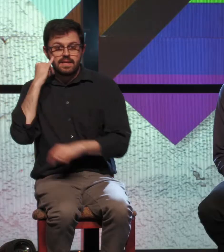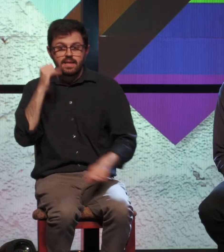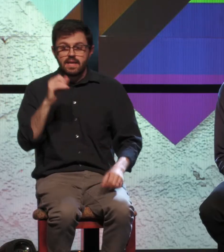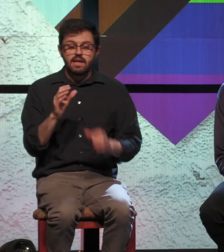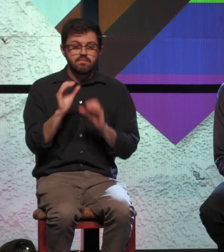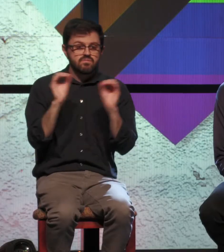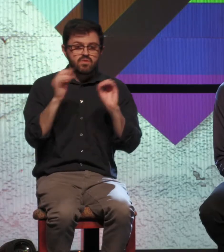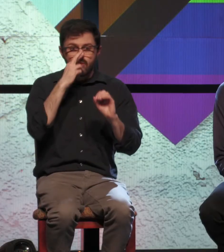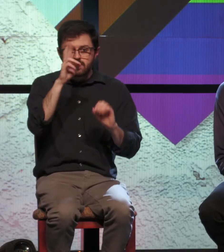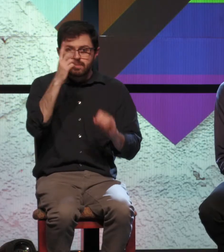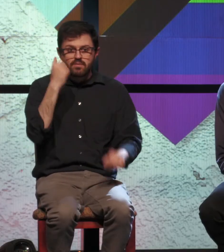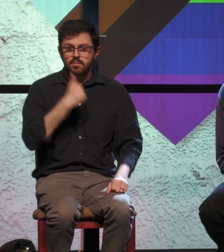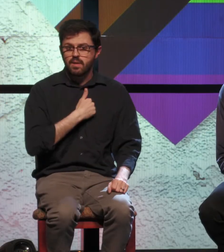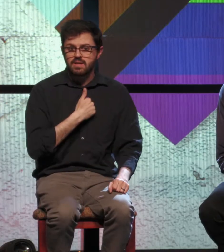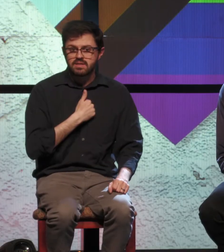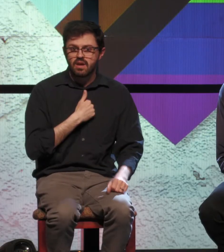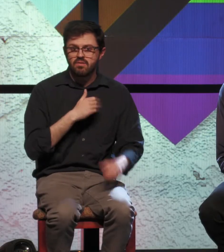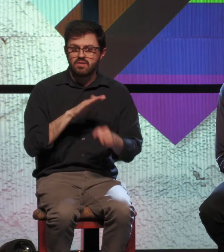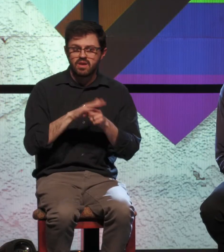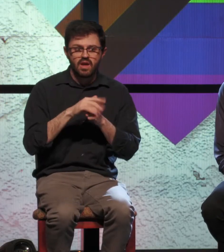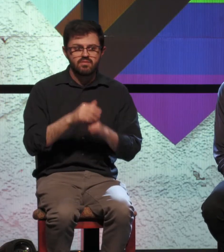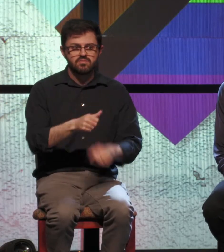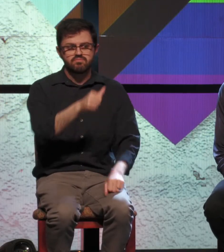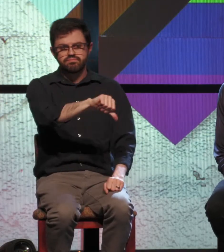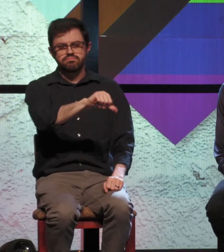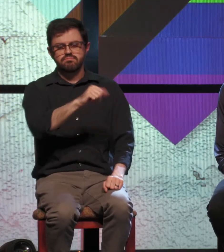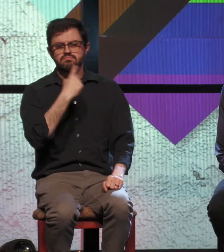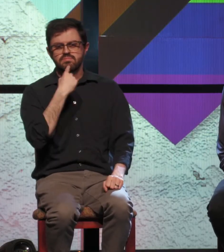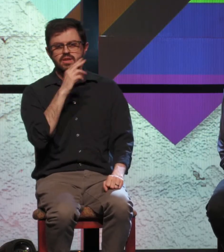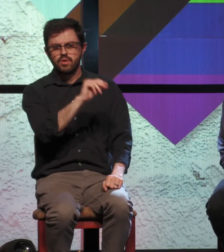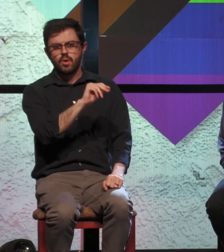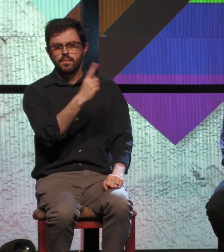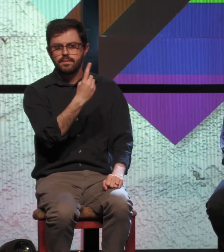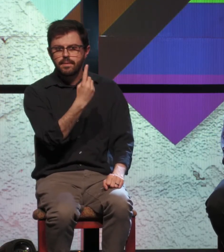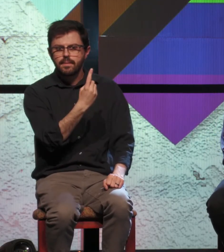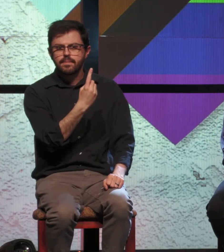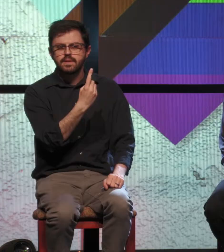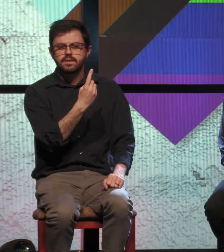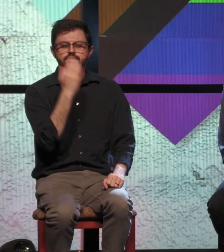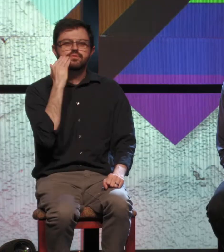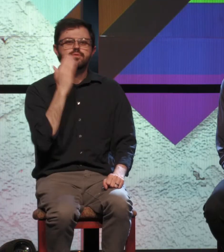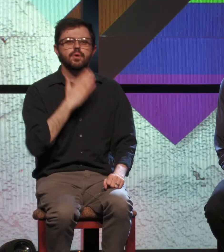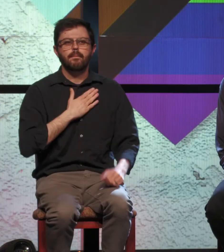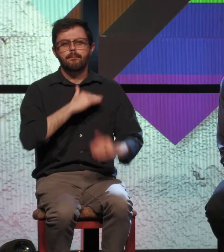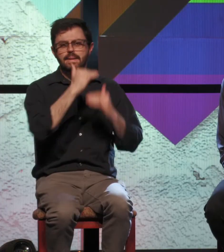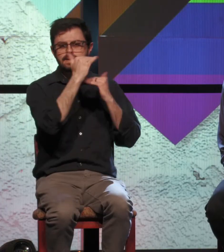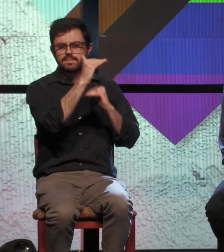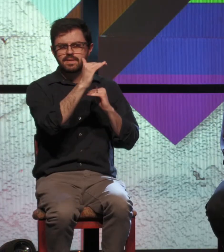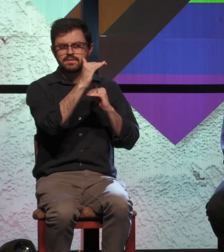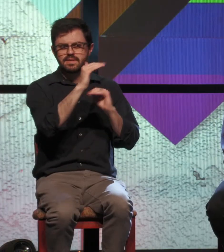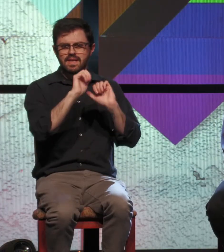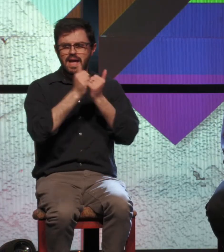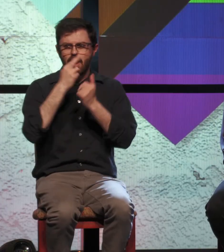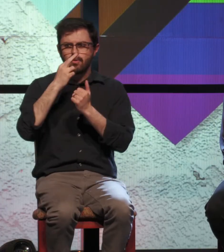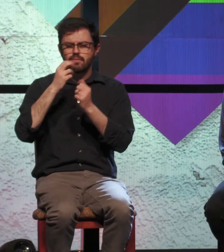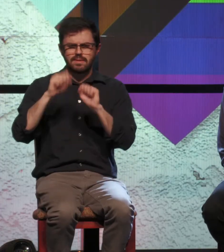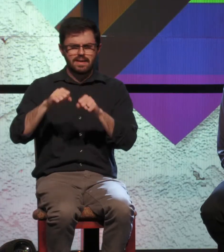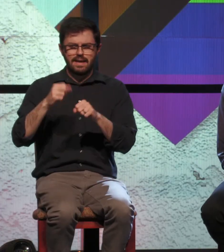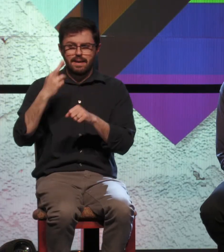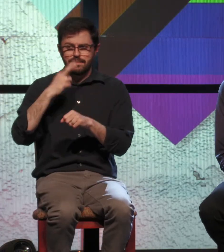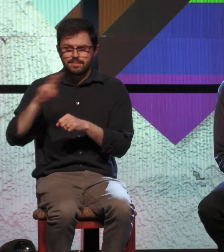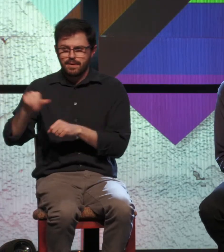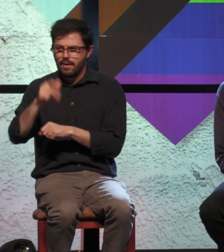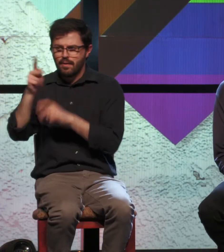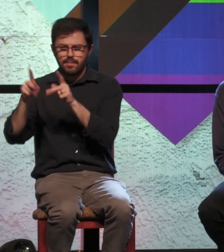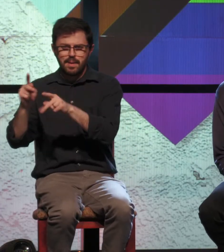enough to say no, if I don't respect myself enough to know my limitations, how will I respect others? What